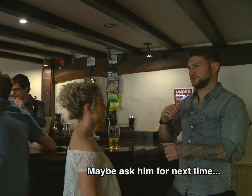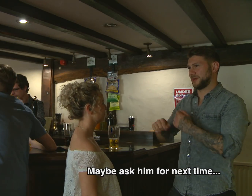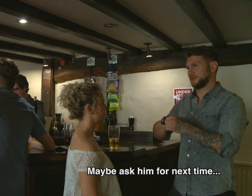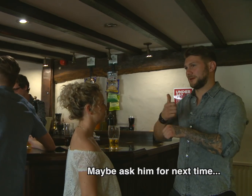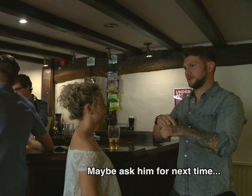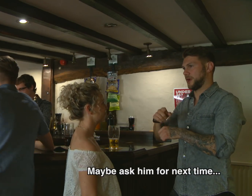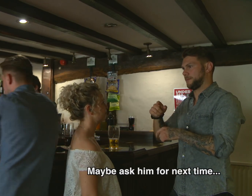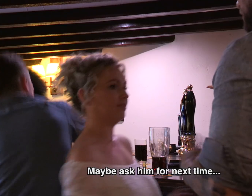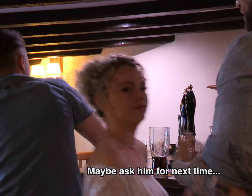Do you know what?